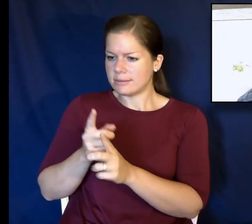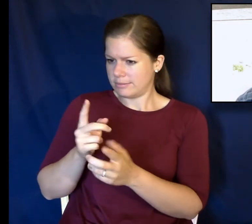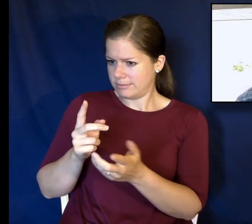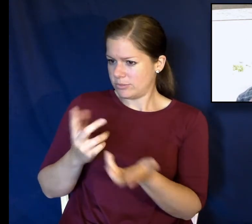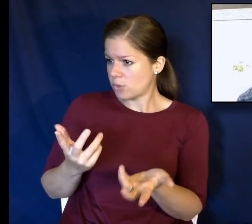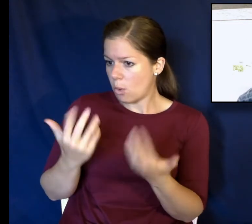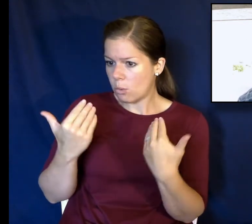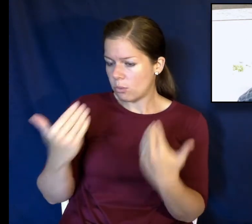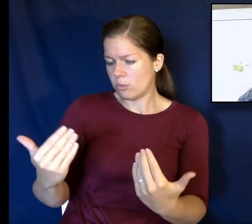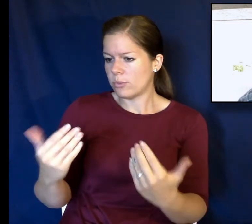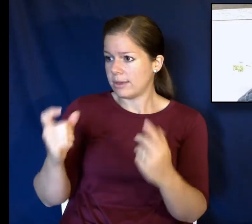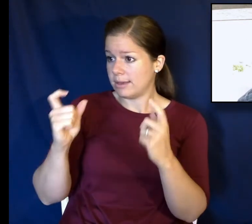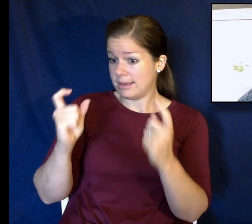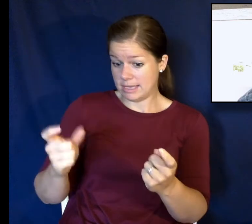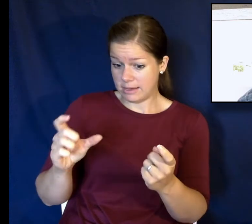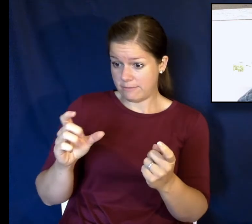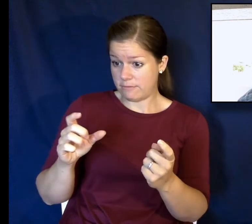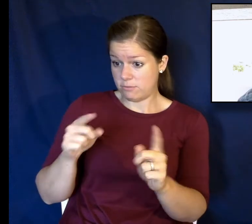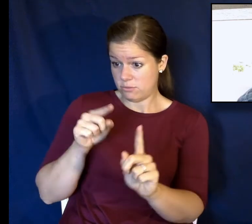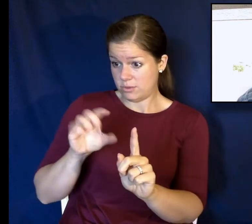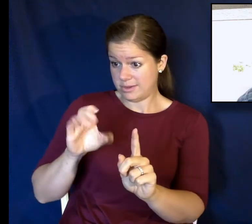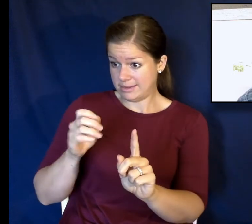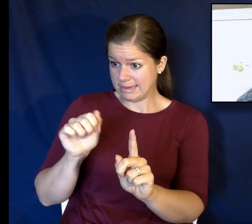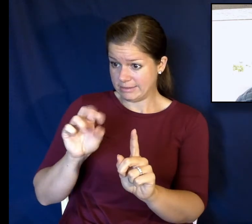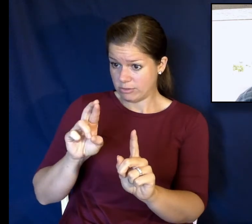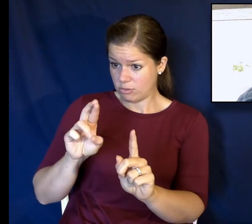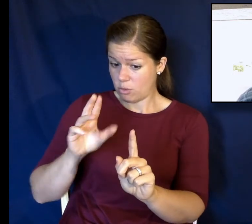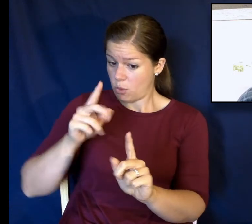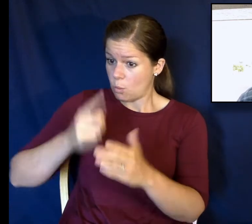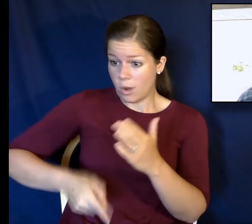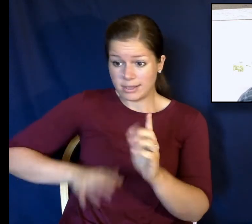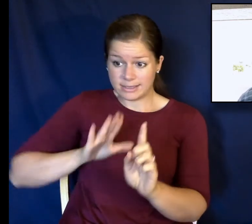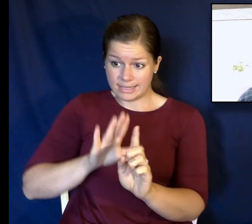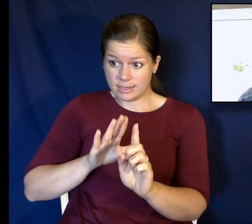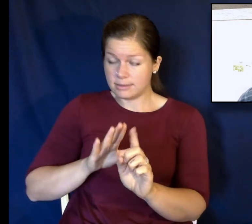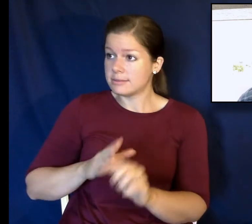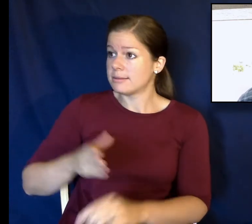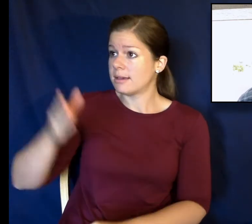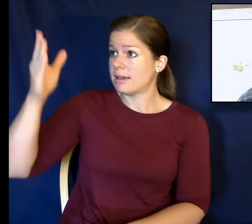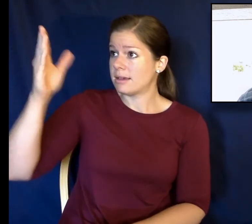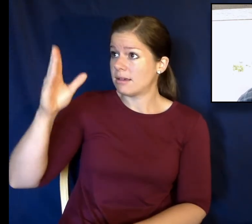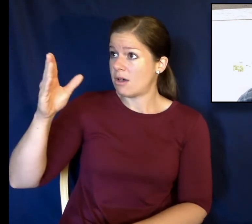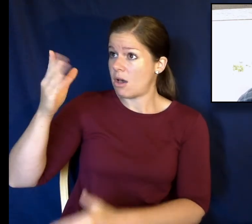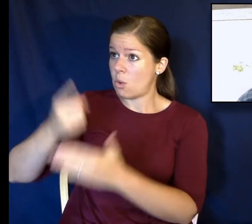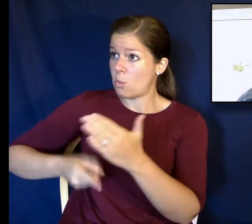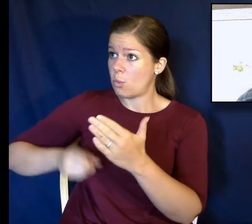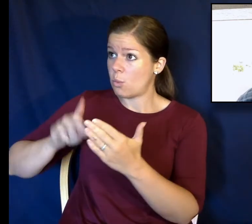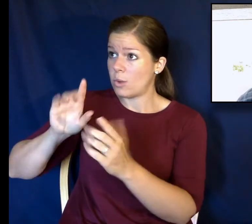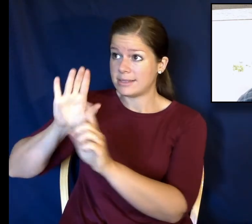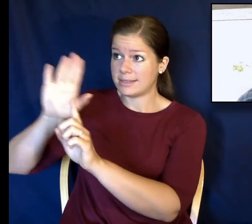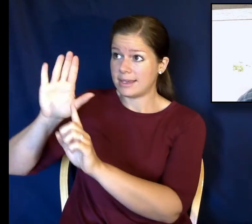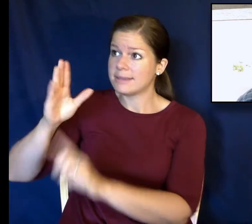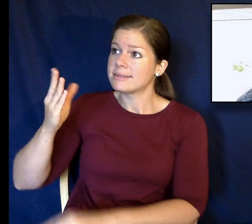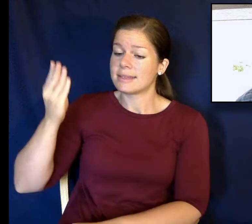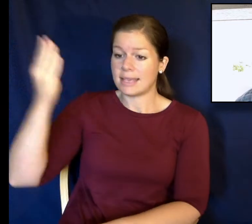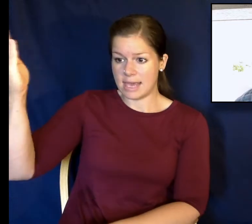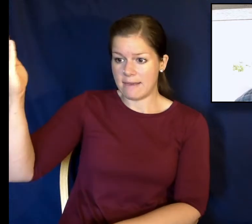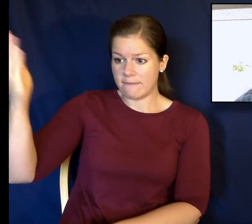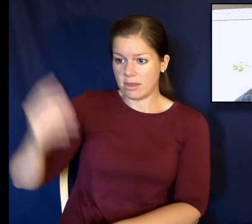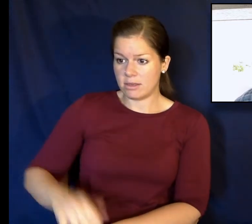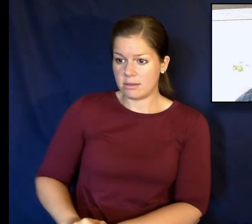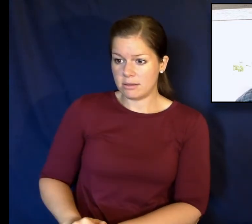Caesar's, and give to God what is God's. And what is God's? God, what he's saying there is give God your allegiance, give